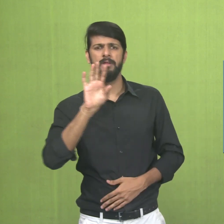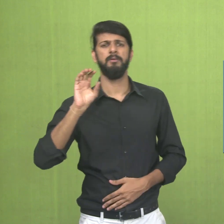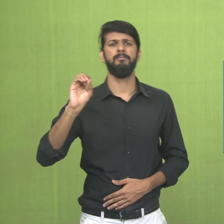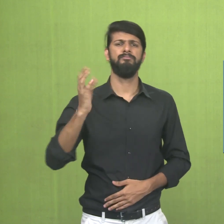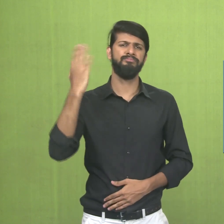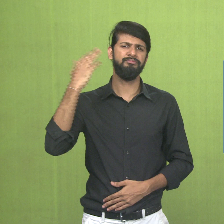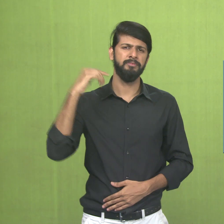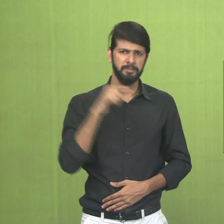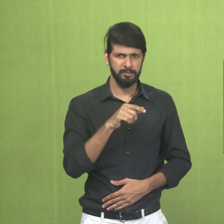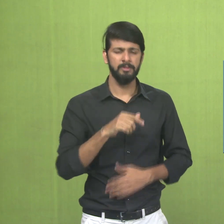1940.